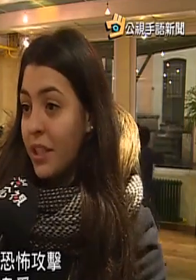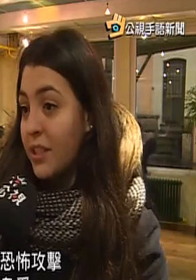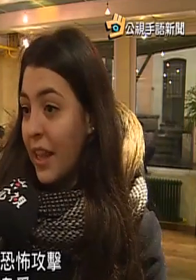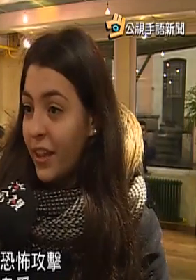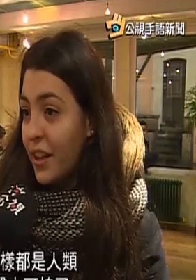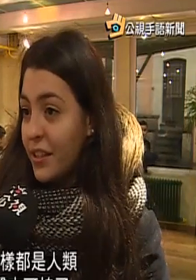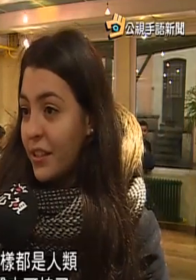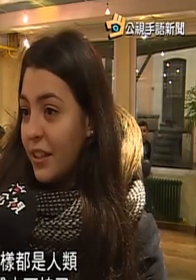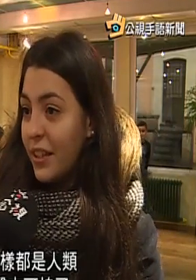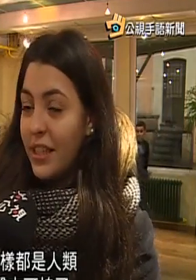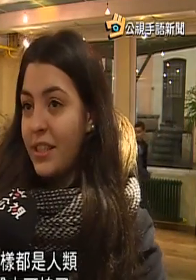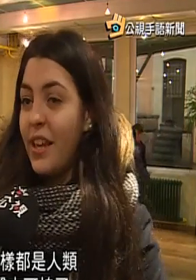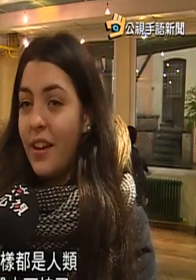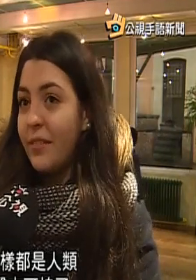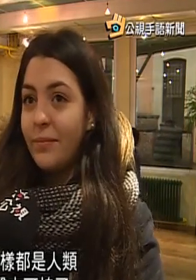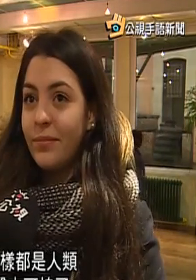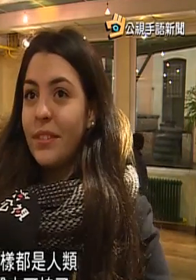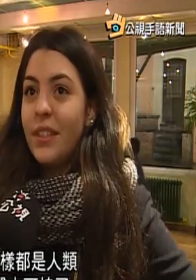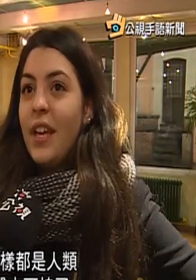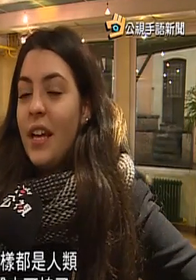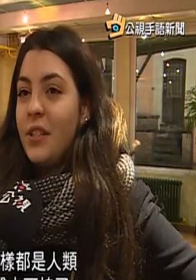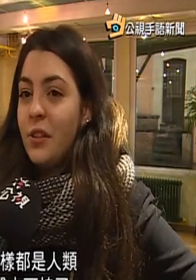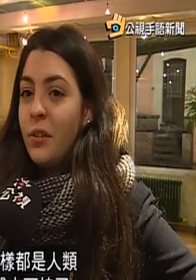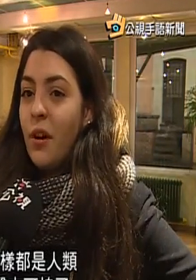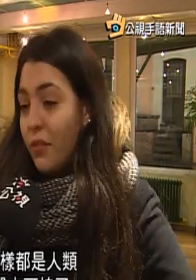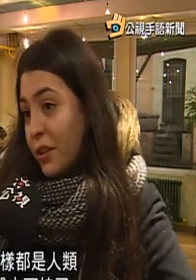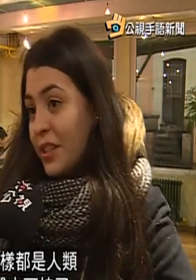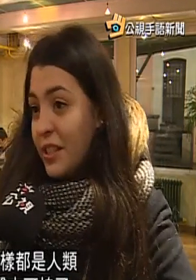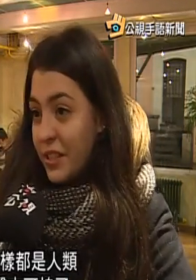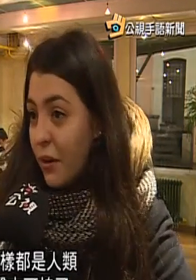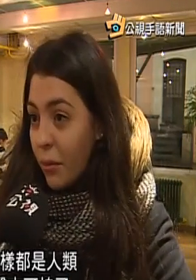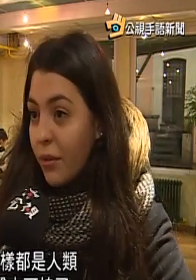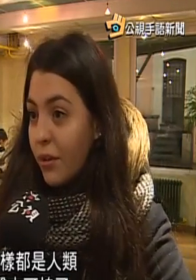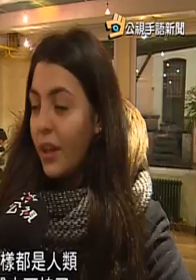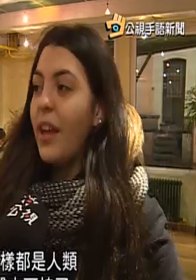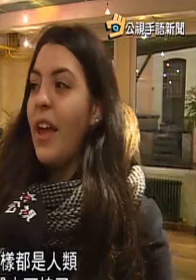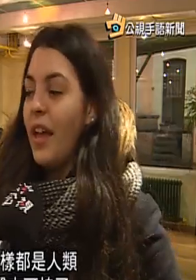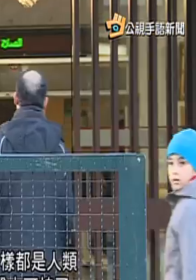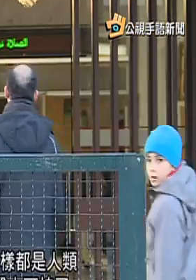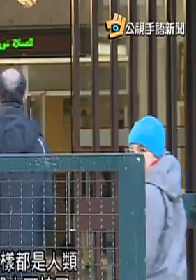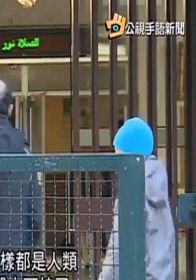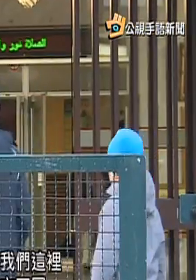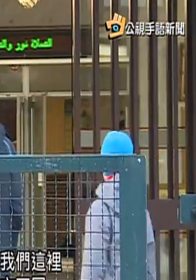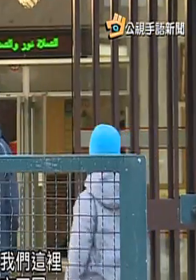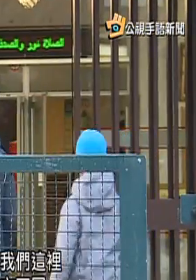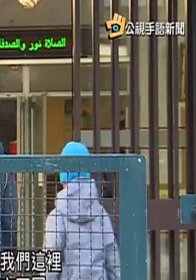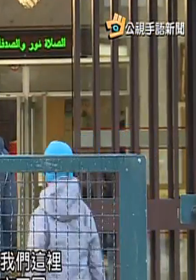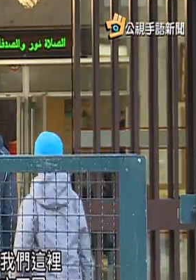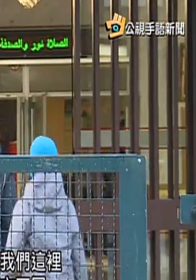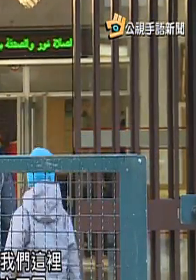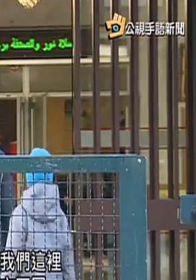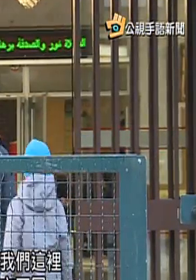just like us. And so of course it's terrible, and we don't wish